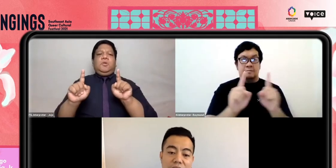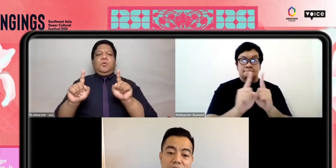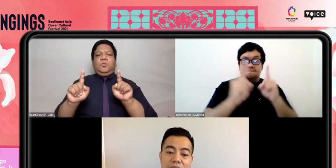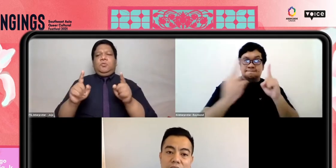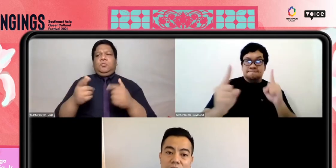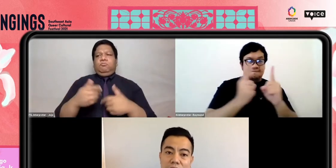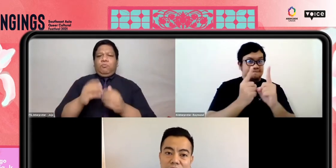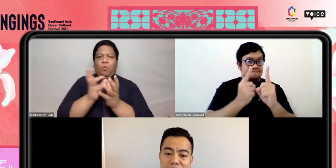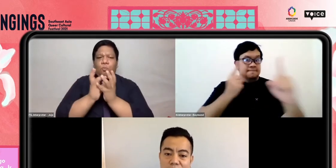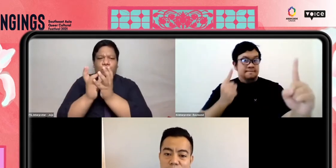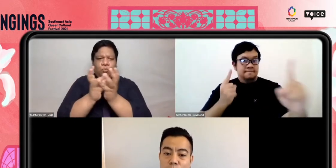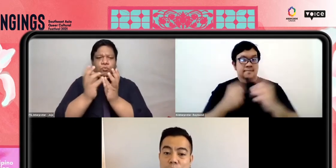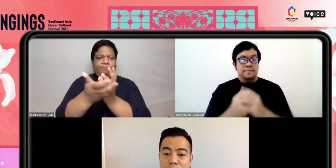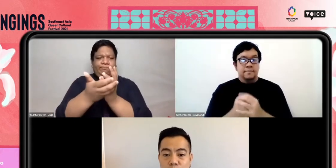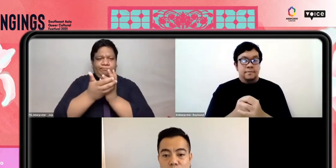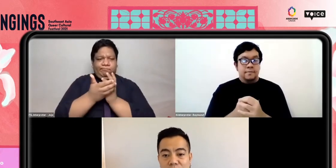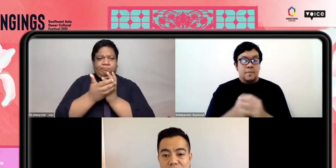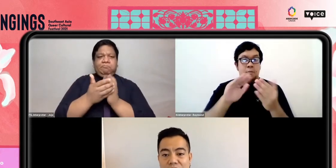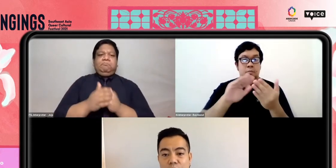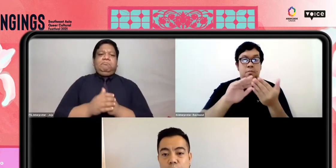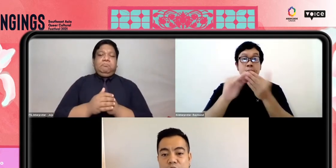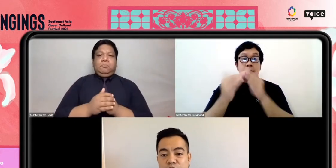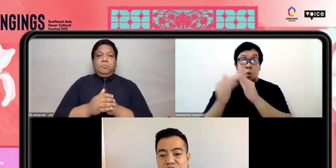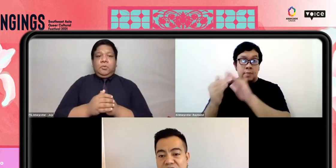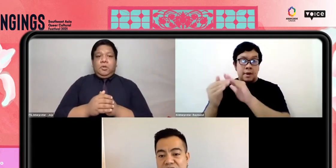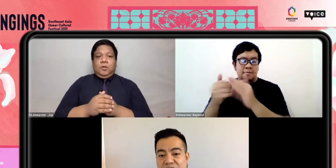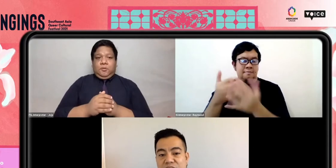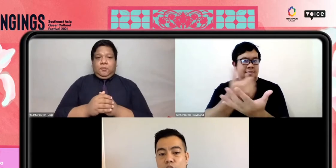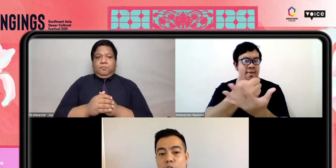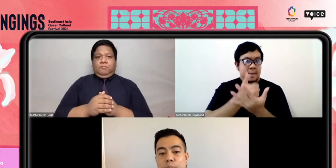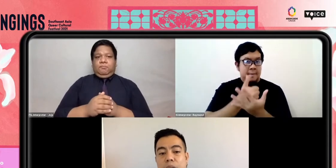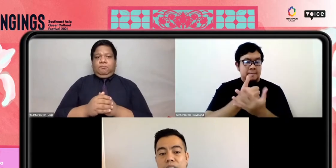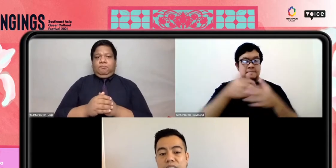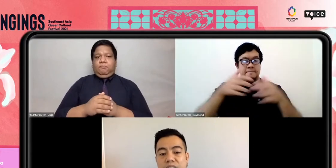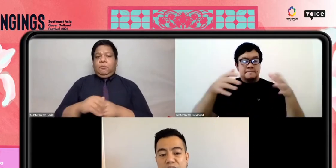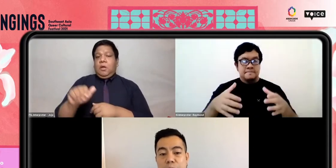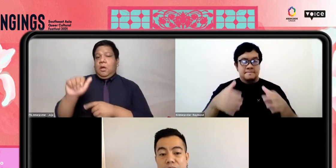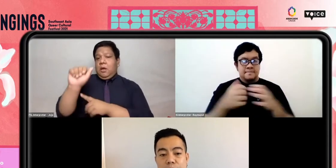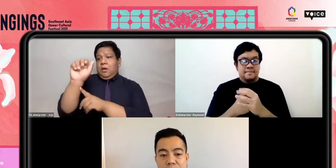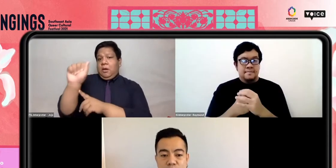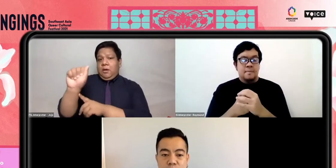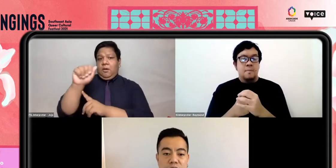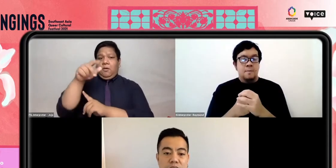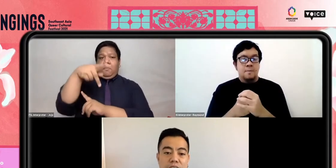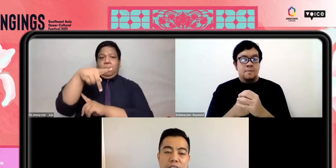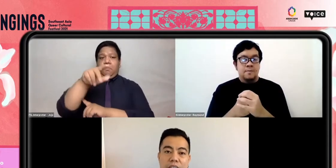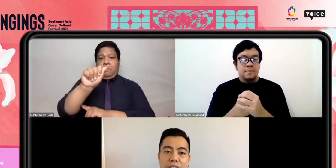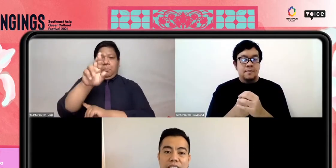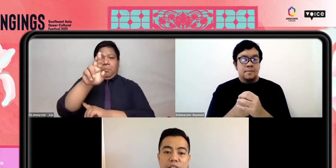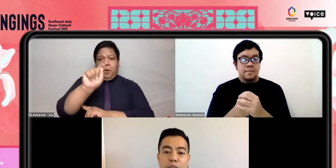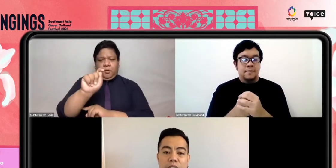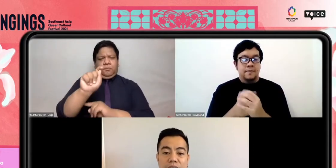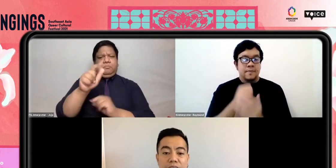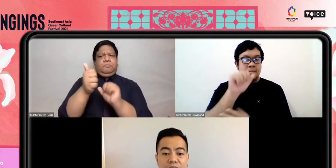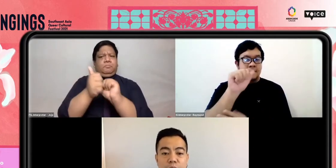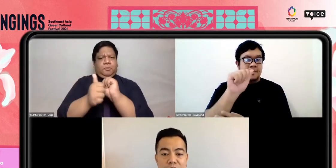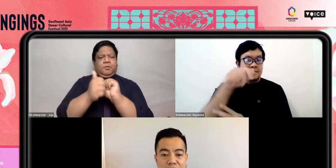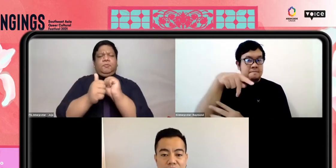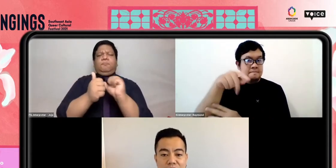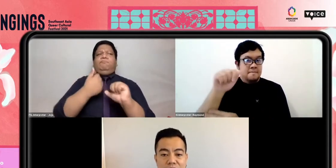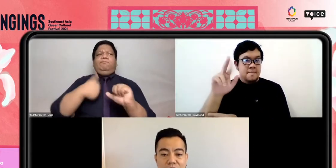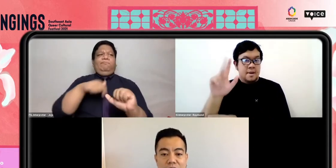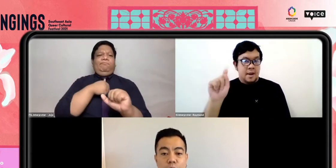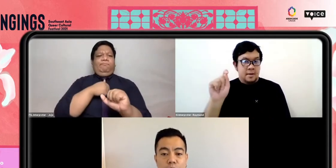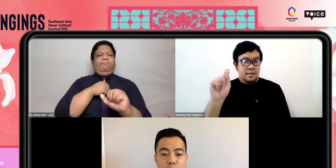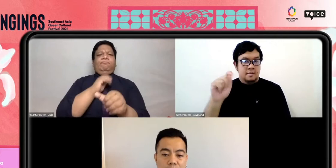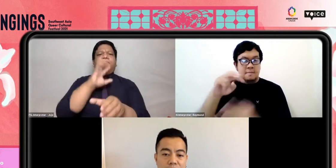quarantine. It's also a play on words, how each of us is part of a bigger picture, and that we are